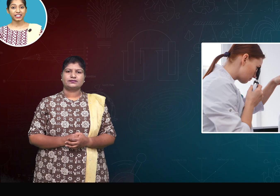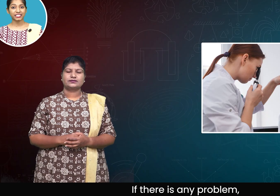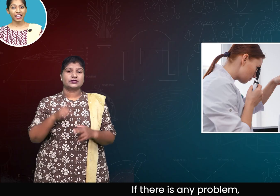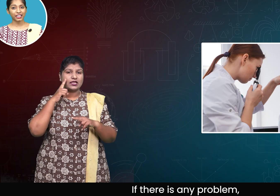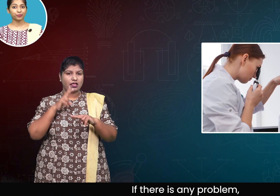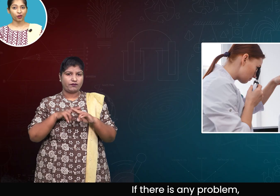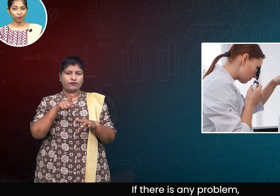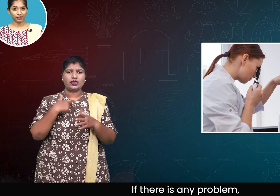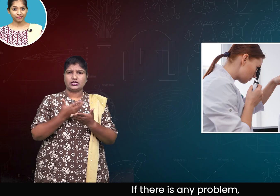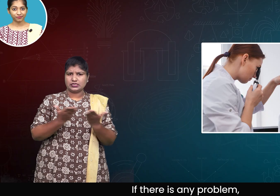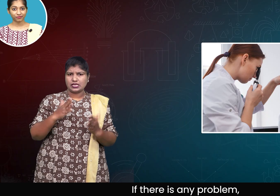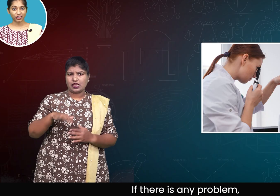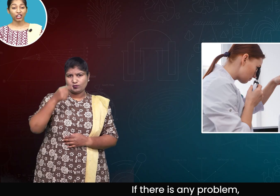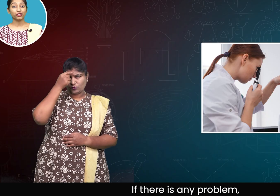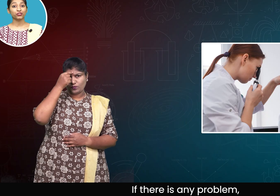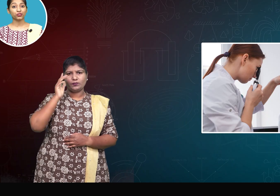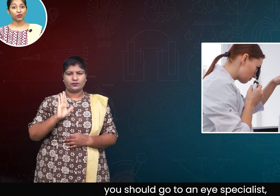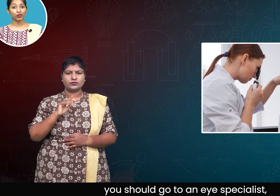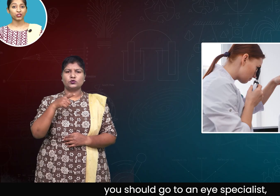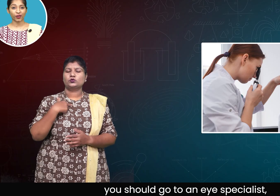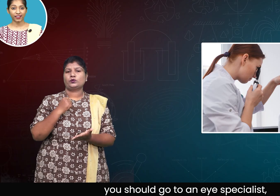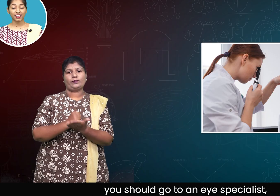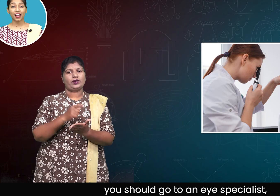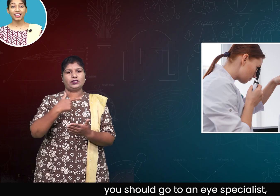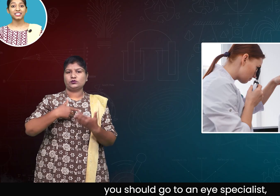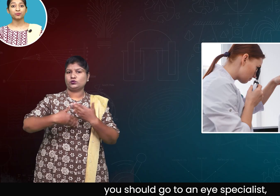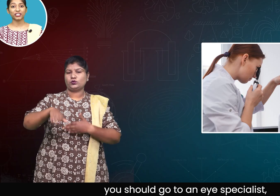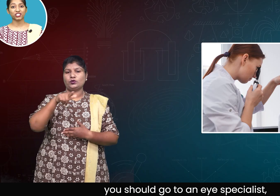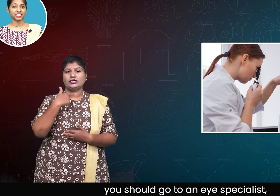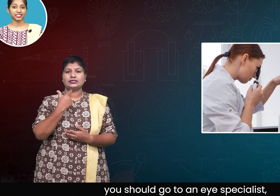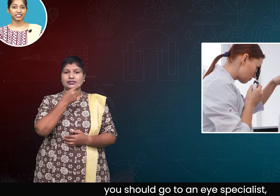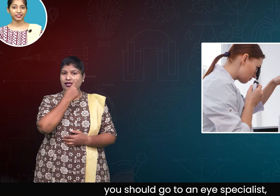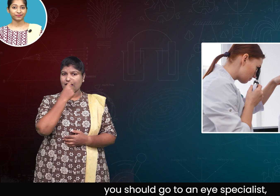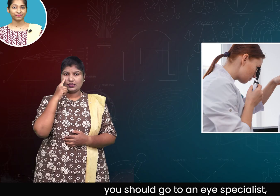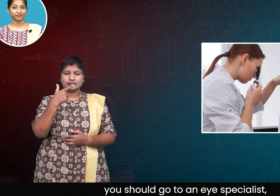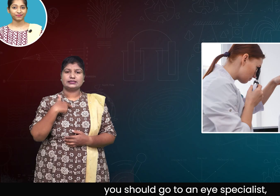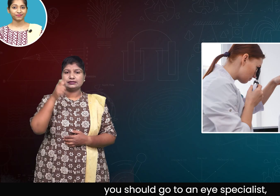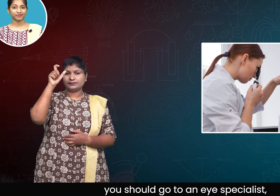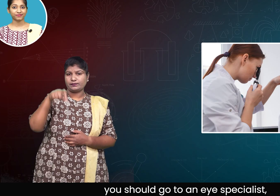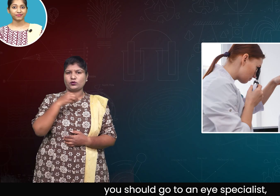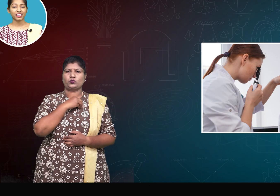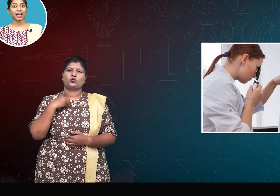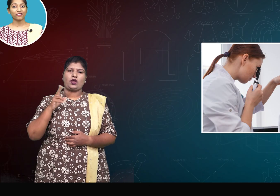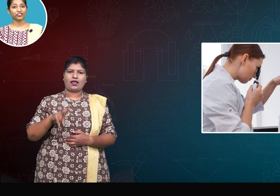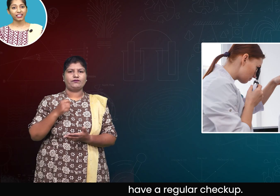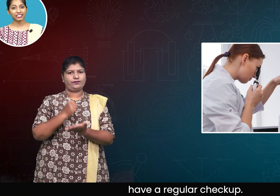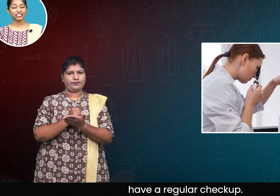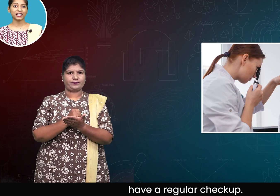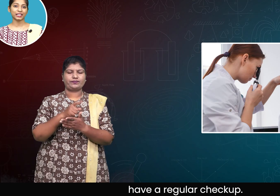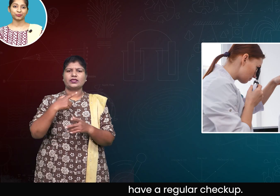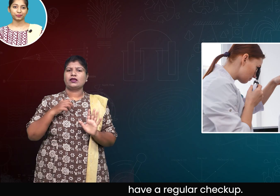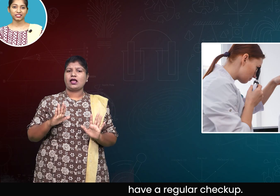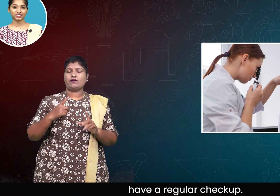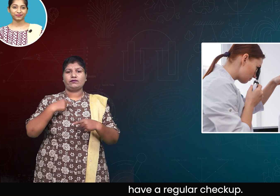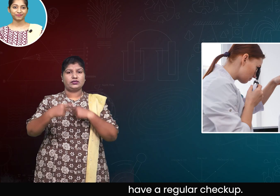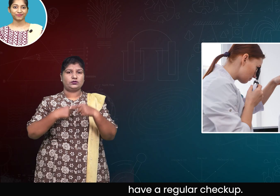If there is any problem, you should go to an eye specialist. Have a regular